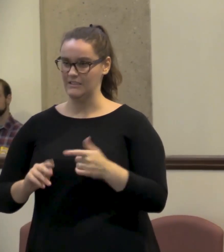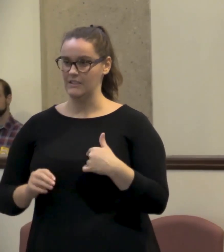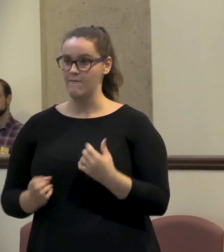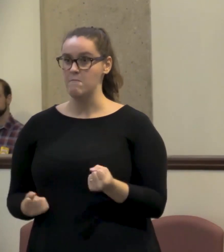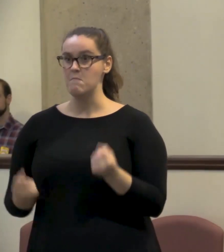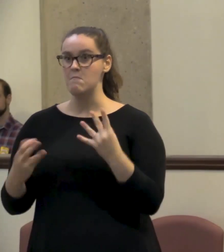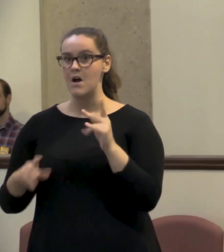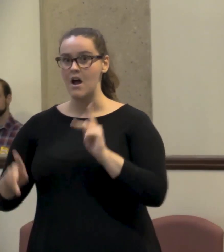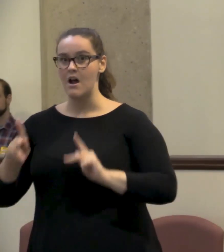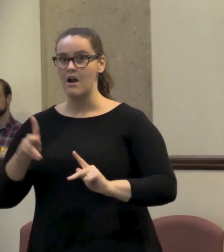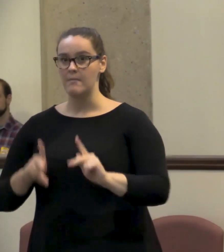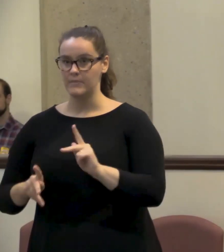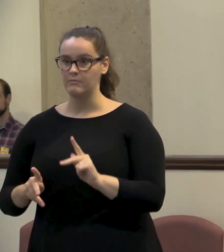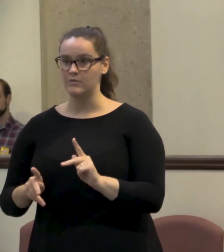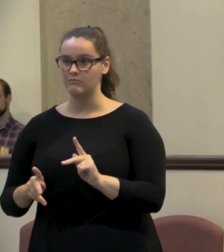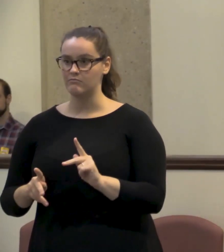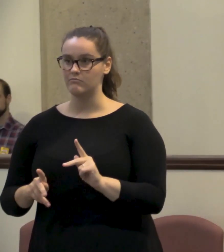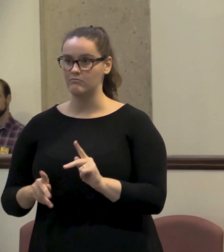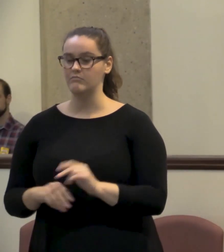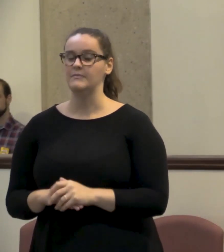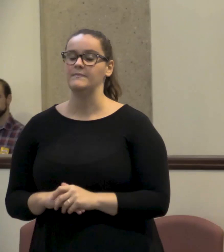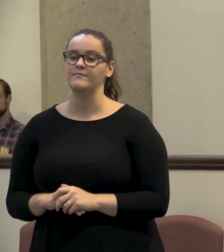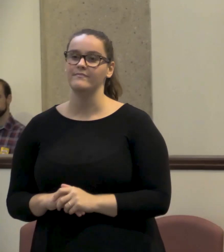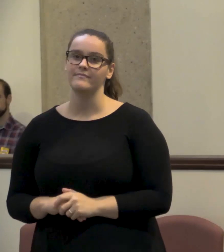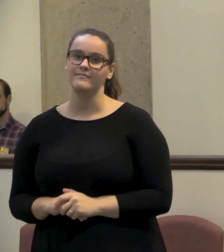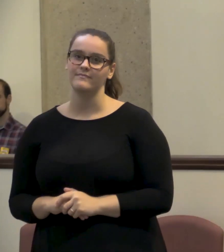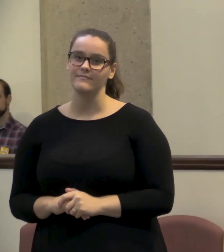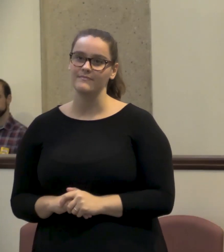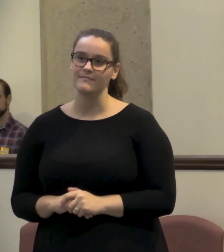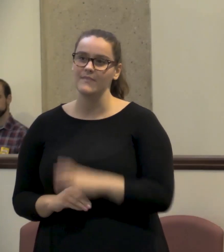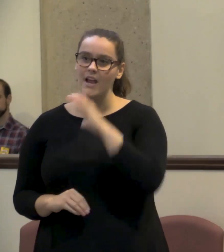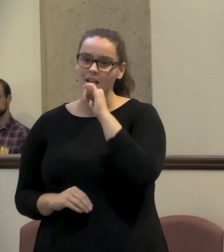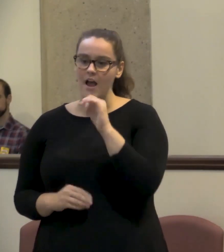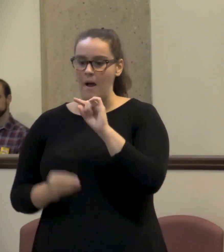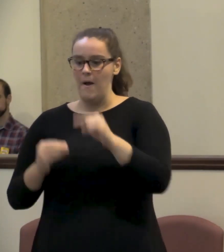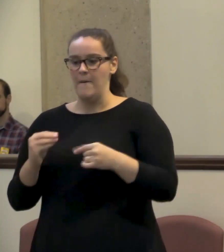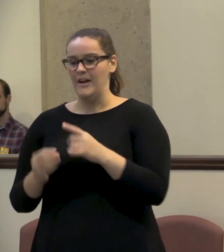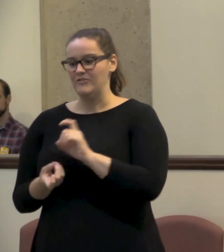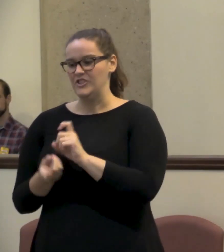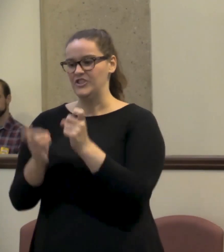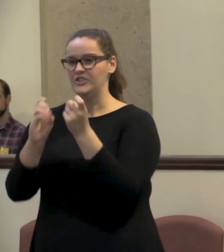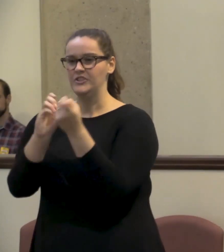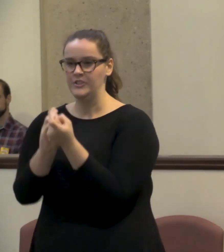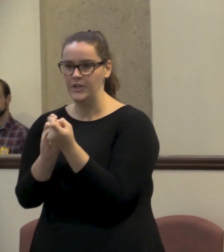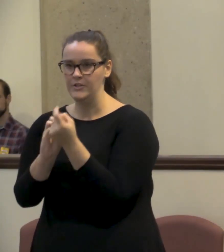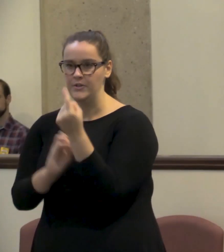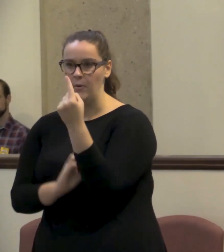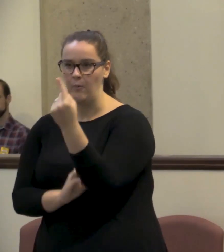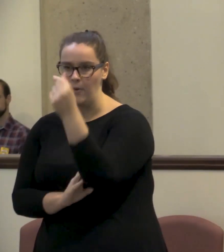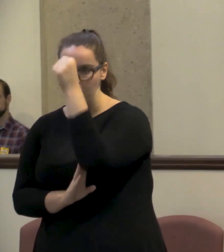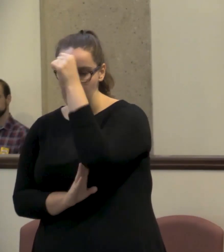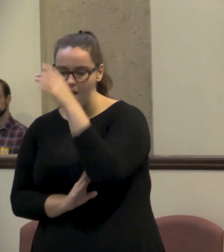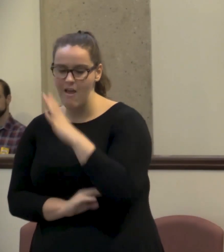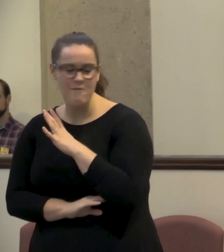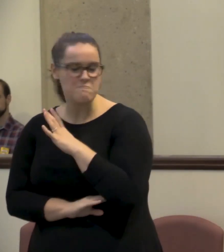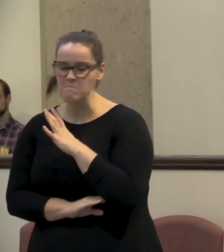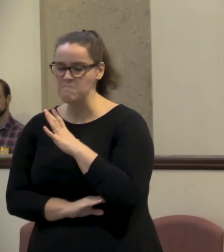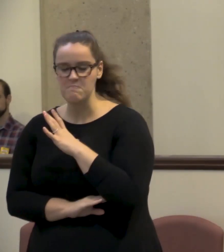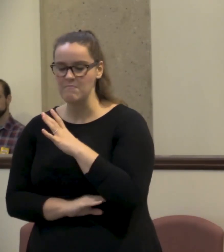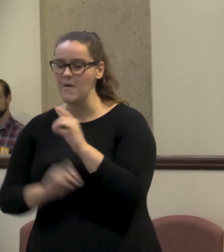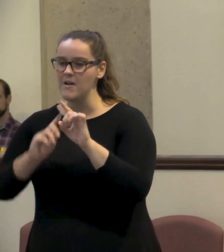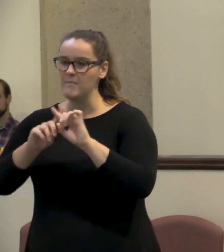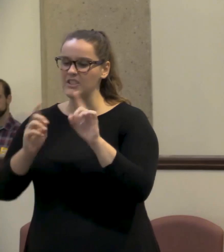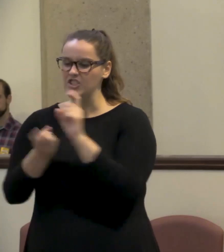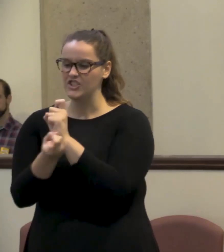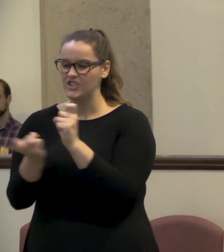of the country. And so it's not about just changing the occupant of one office, but it's about changing the